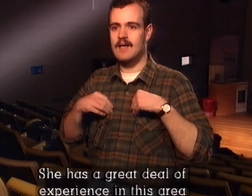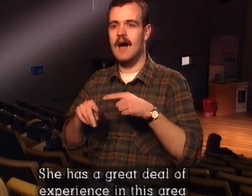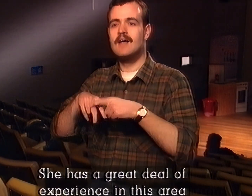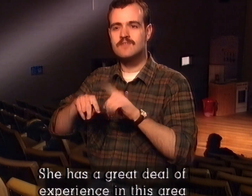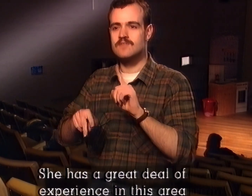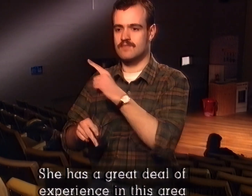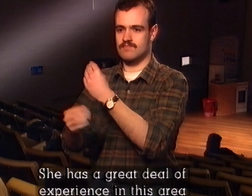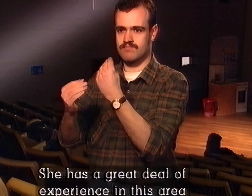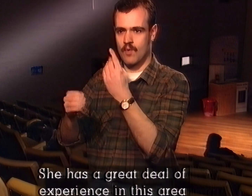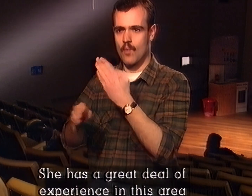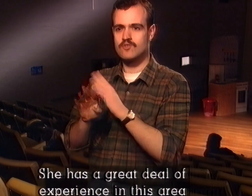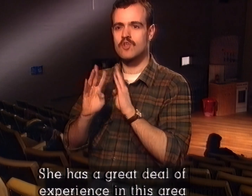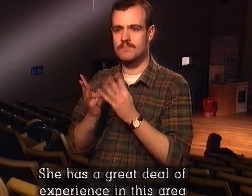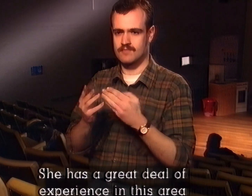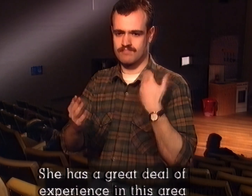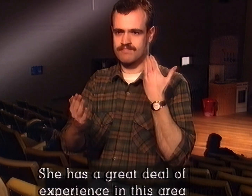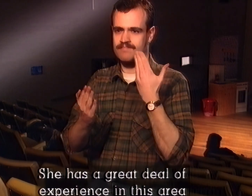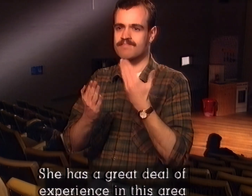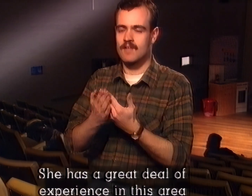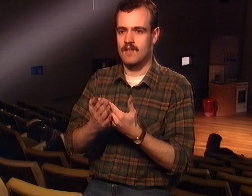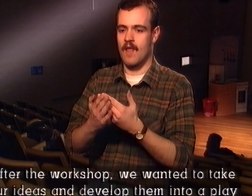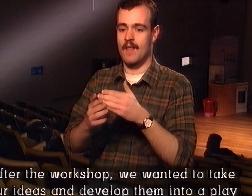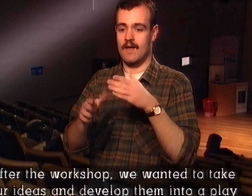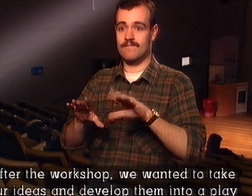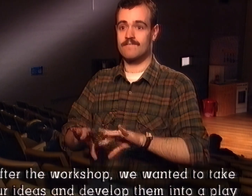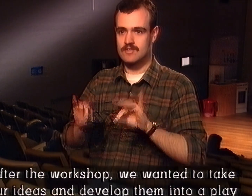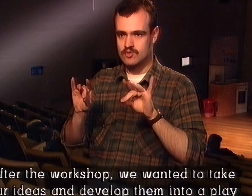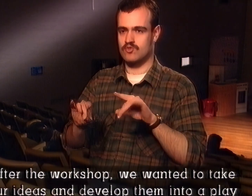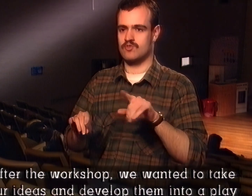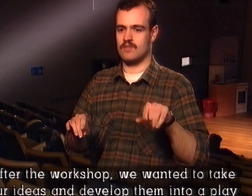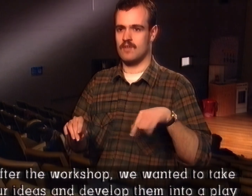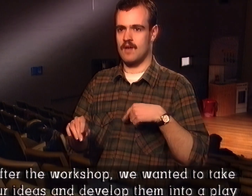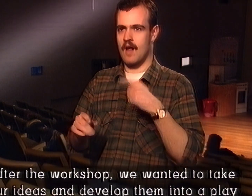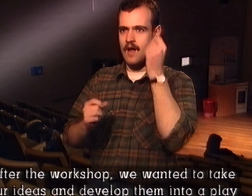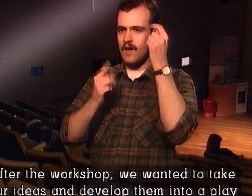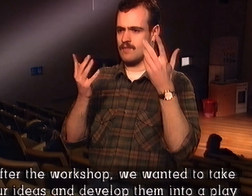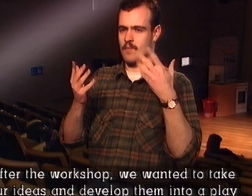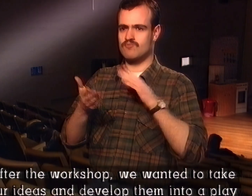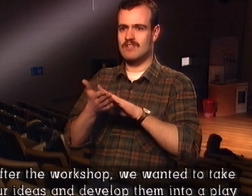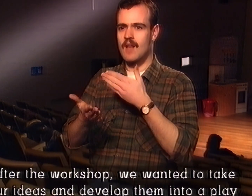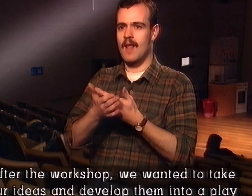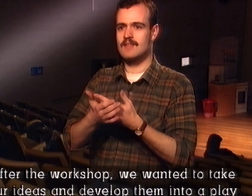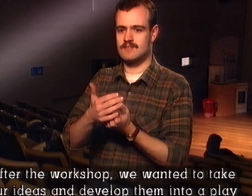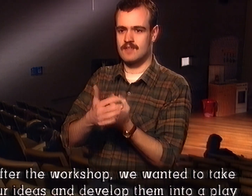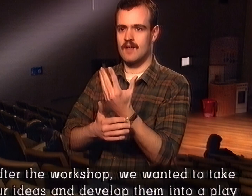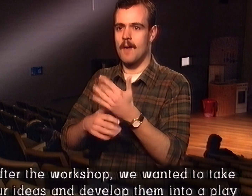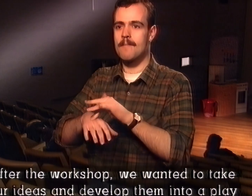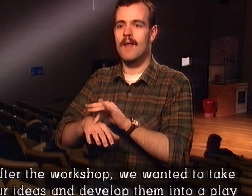of experience in this area. After the workshop, we wanted to take our ideas, translate them, and develop the